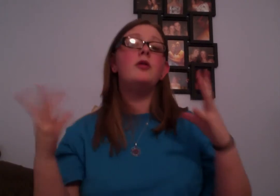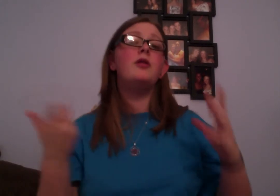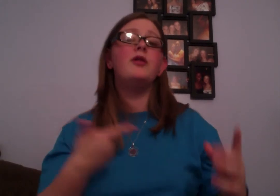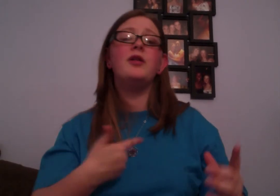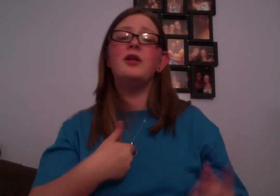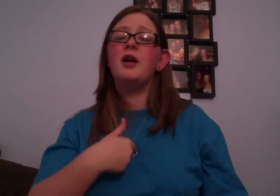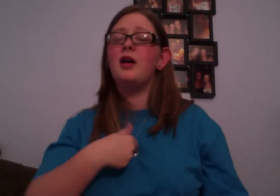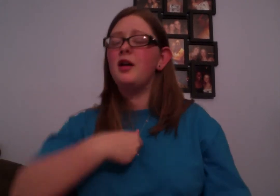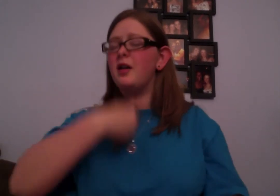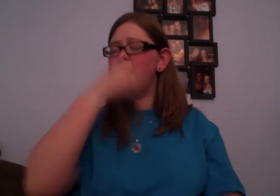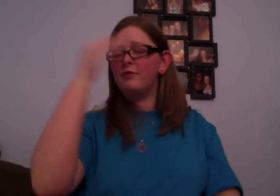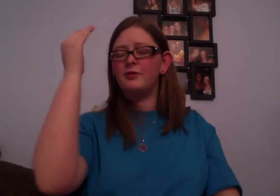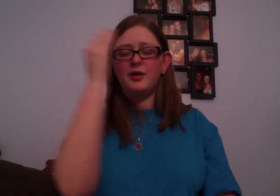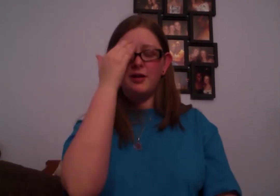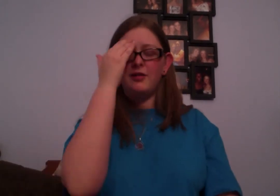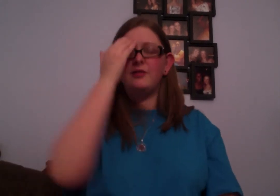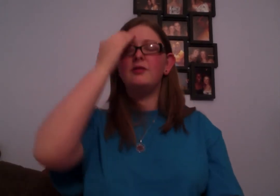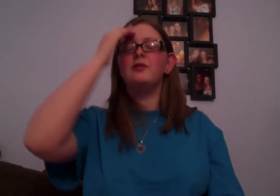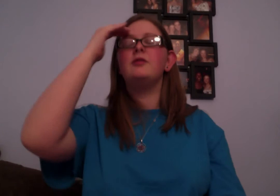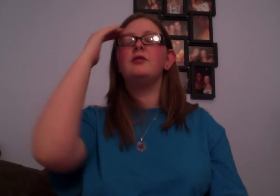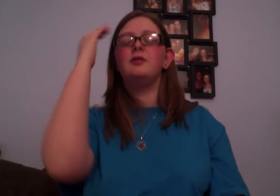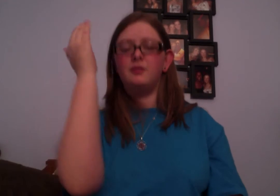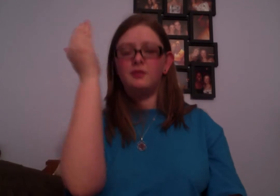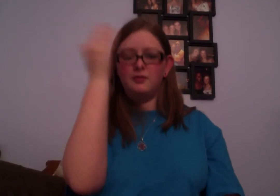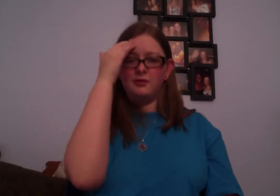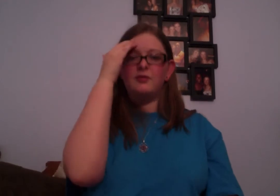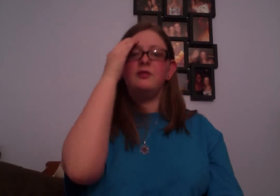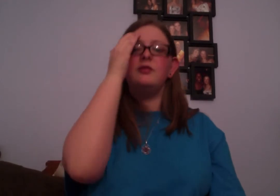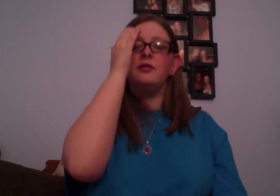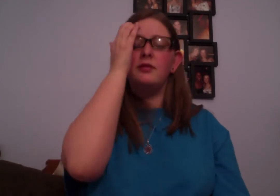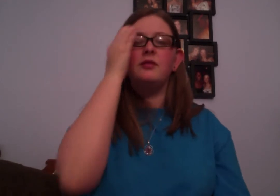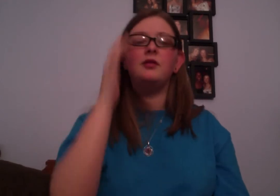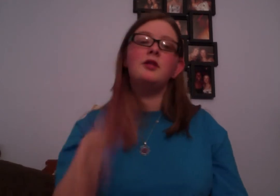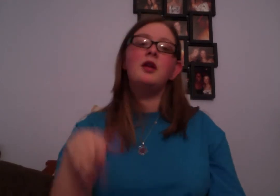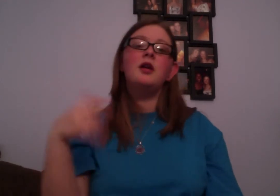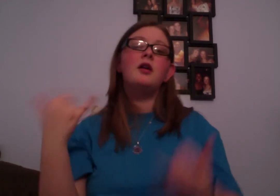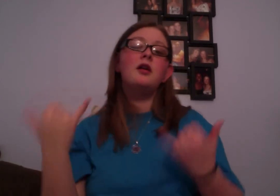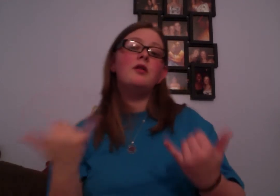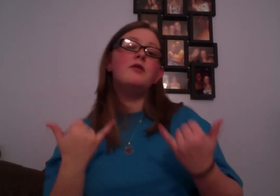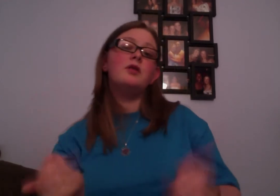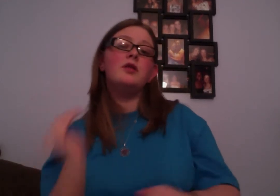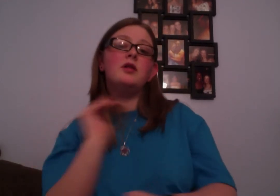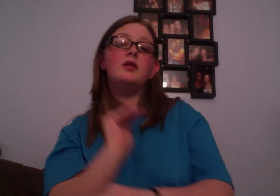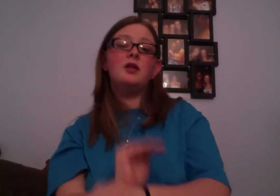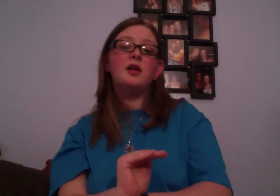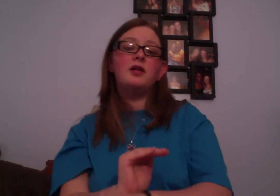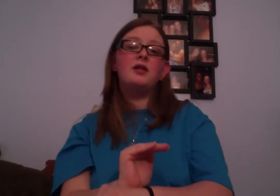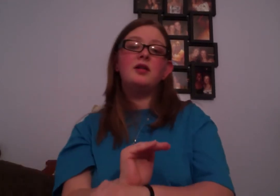than I have known Here in the night